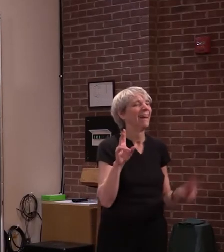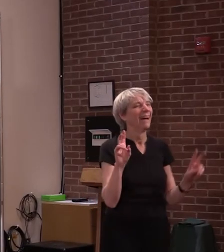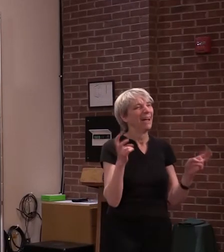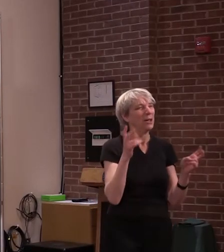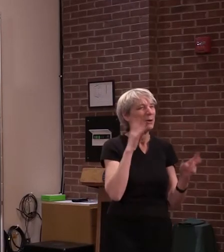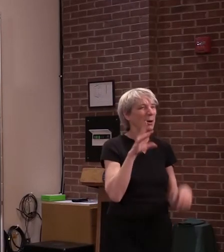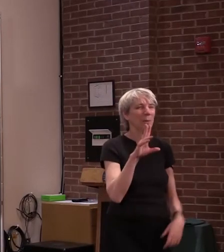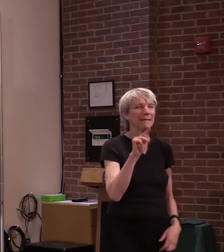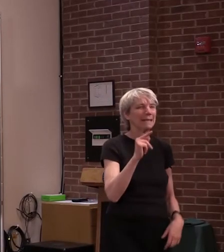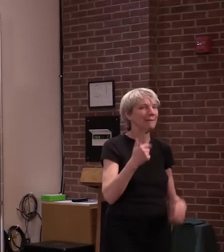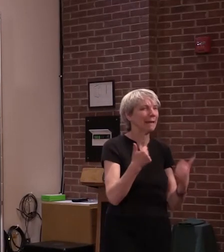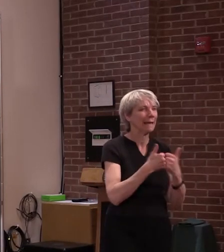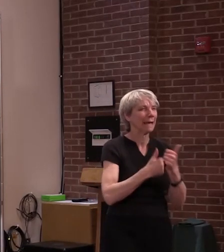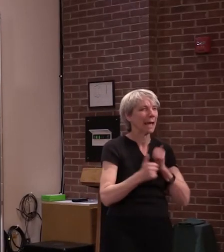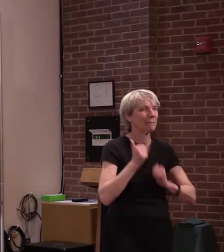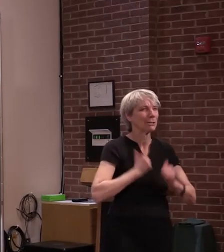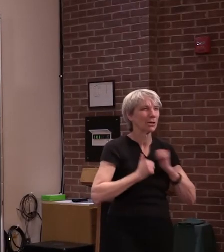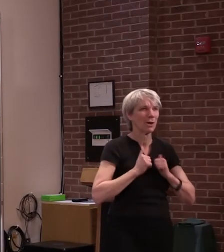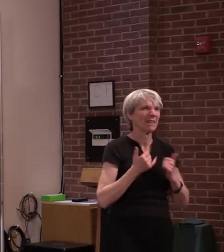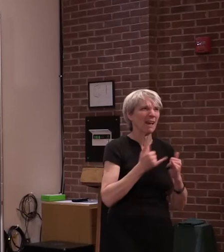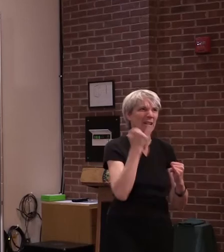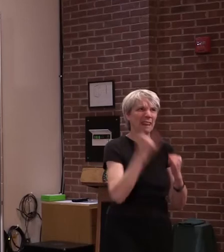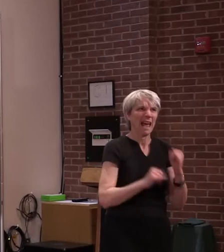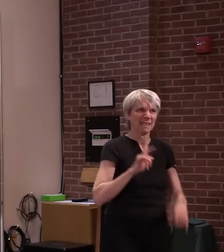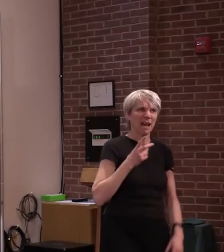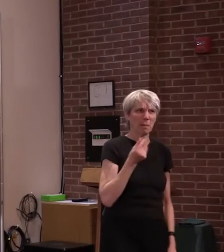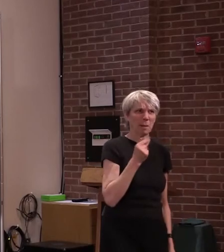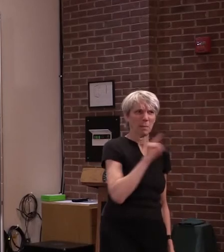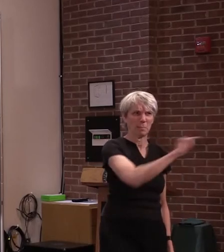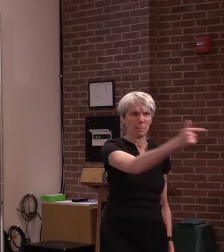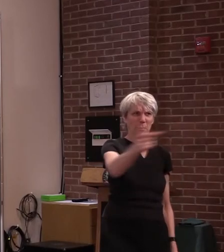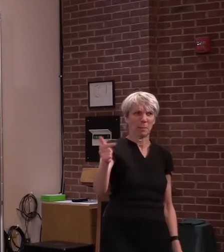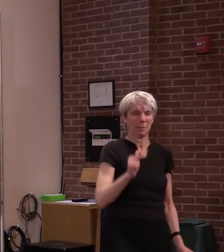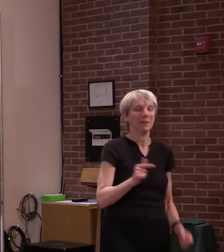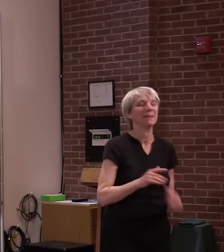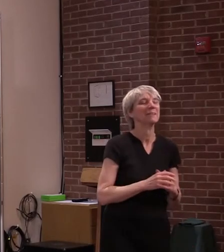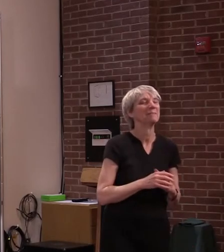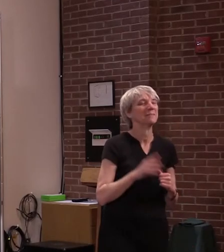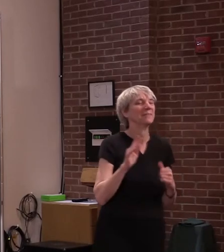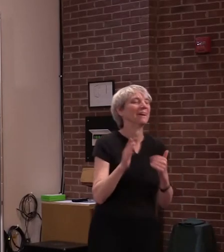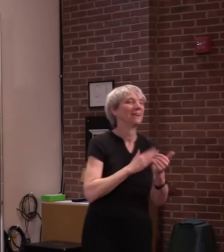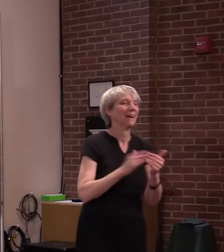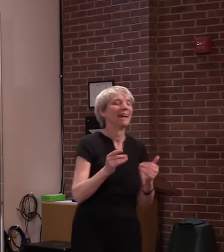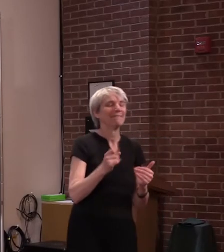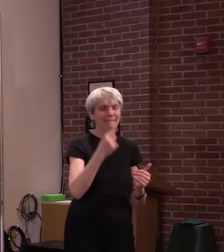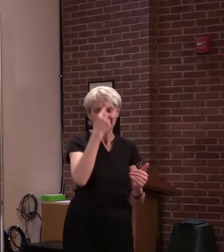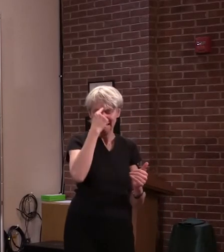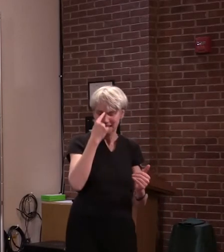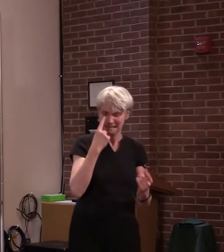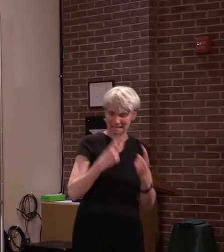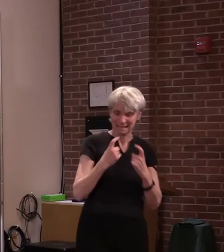yes or no answer. Any follow-ups you can direct to me, and I can make sure we get you the answers.